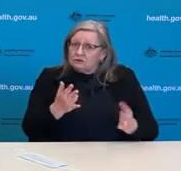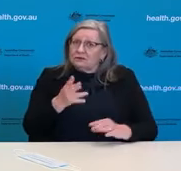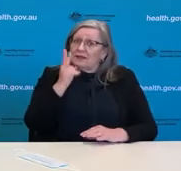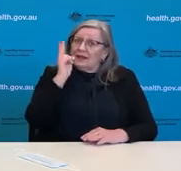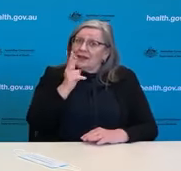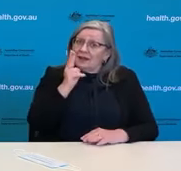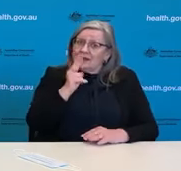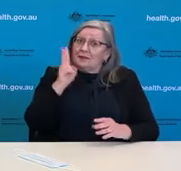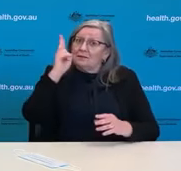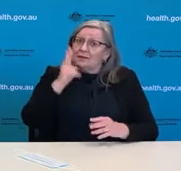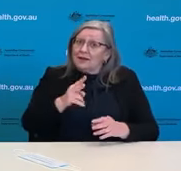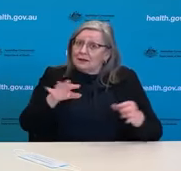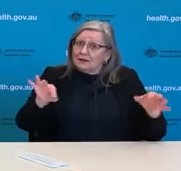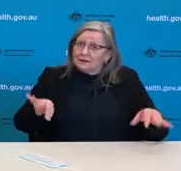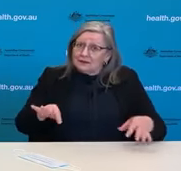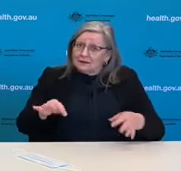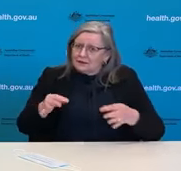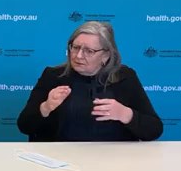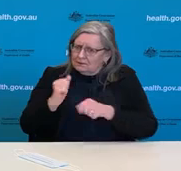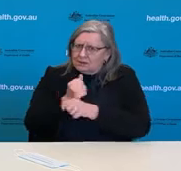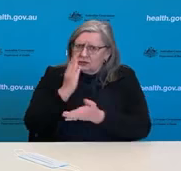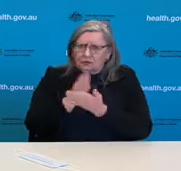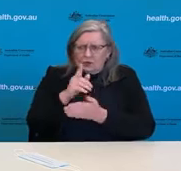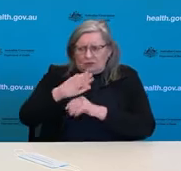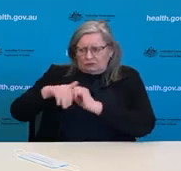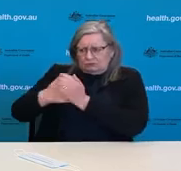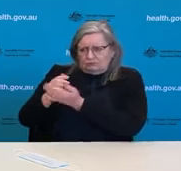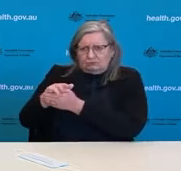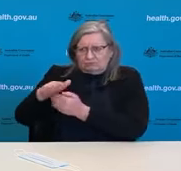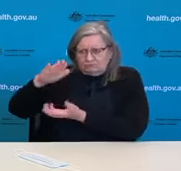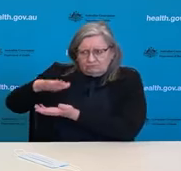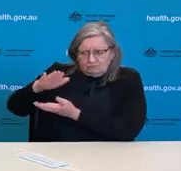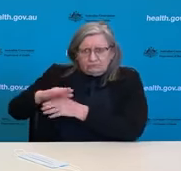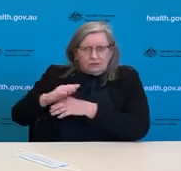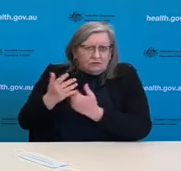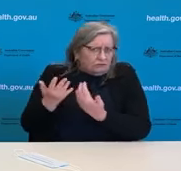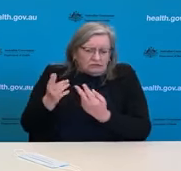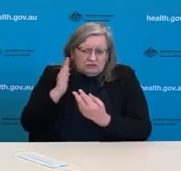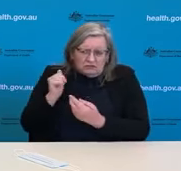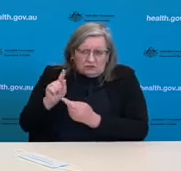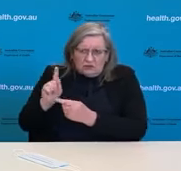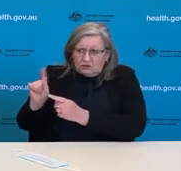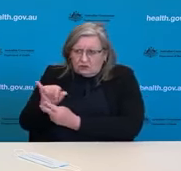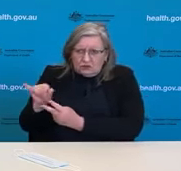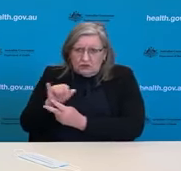you're sanitising your hands so your hands are nice and clean when coming in contact with your face.